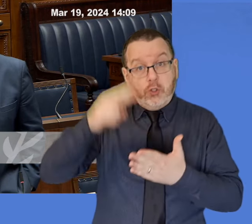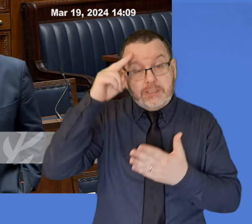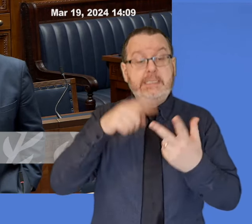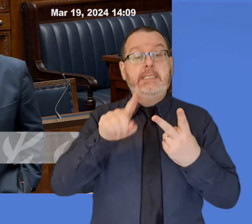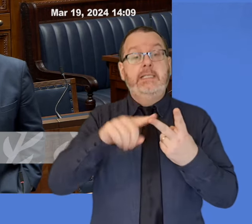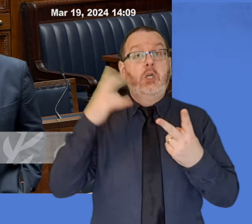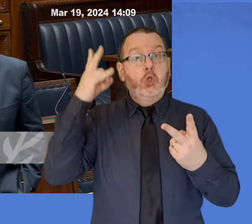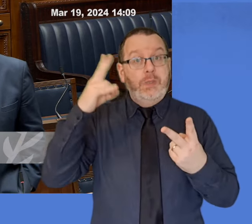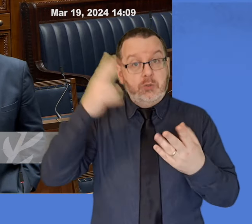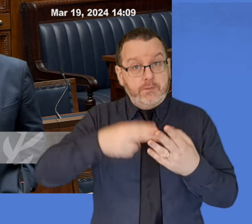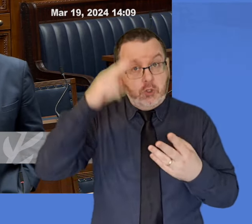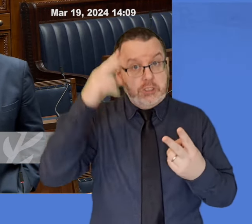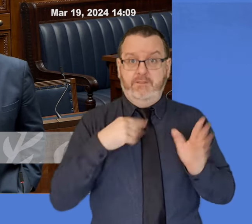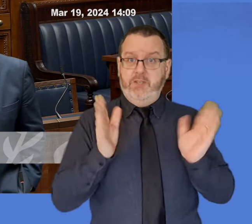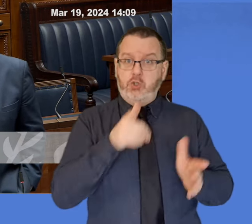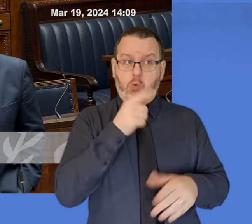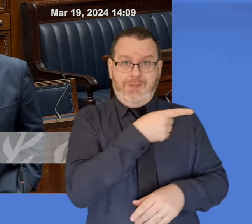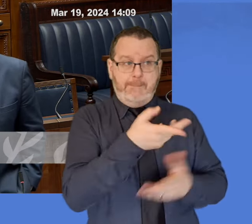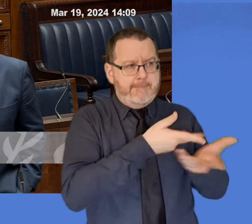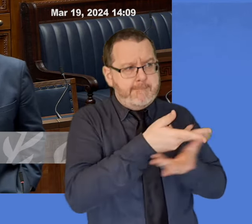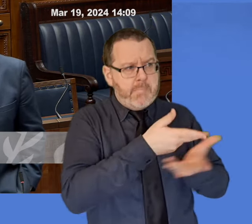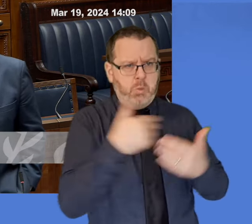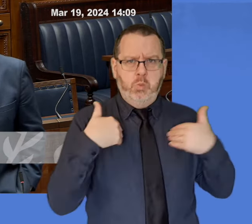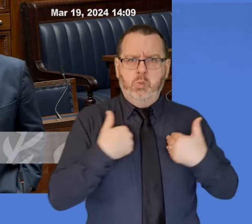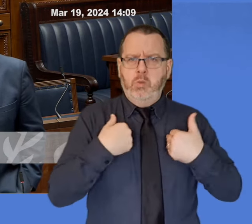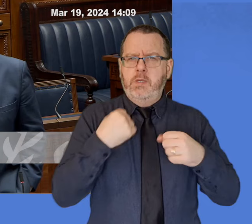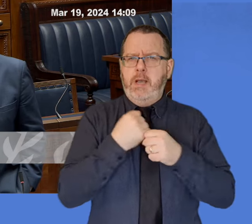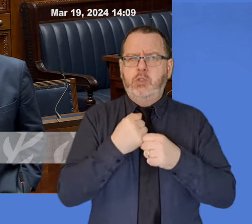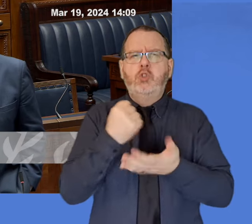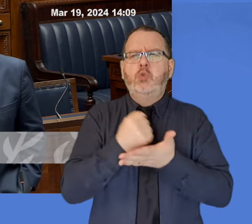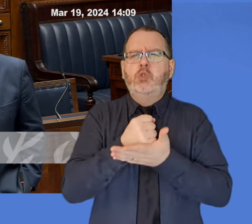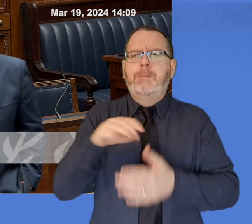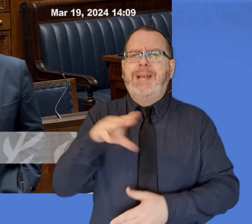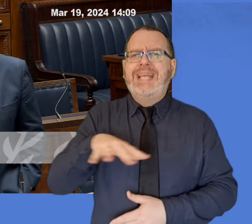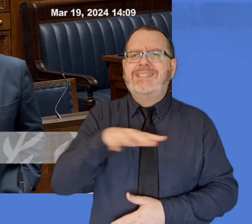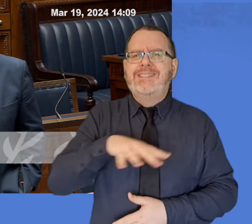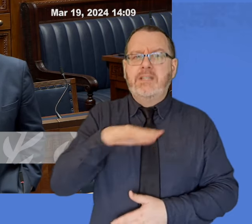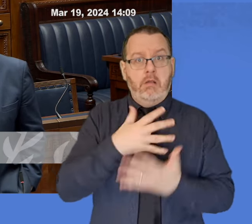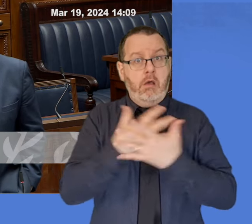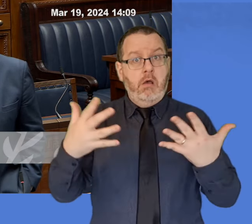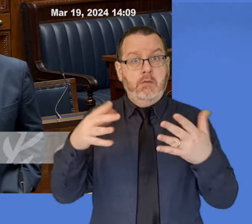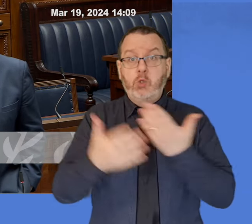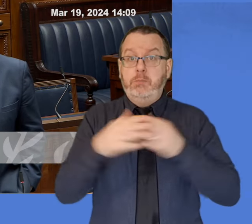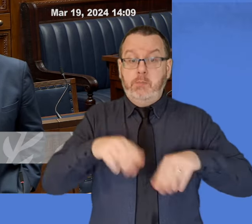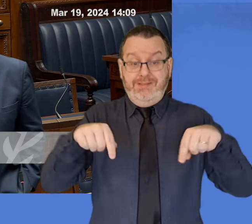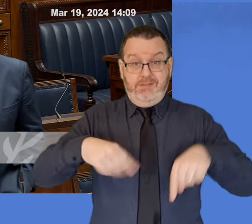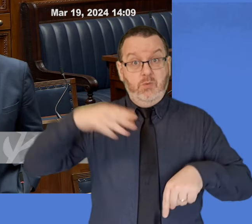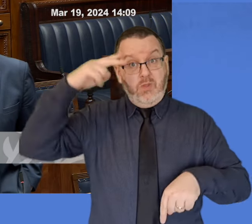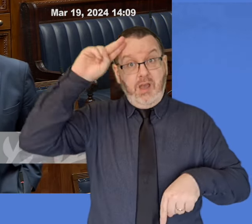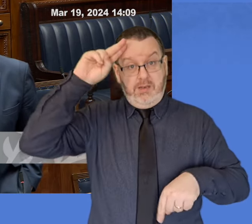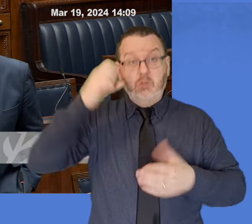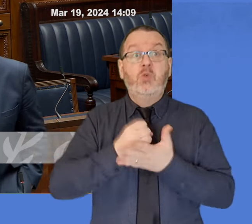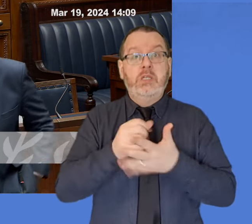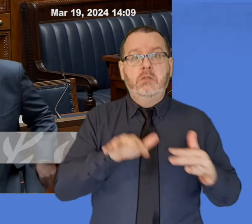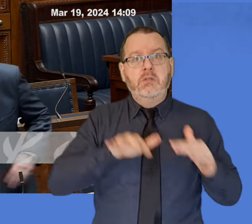about the number of student places here in Northern Ireland, we hemorrhage an awful lot of students overseas. Does the Minister have a plan to be able to